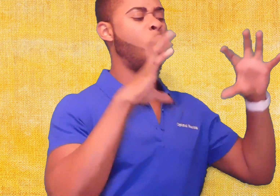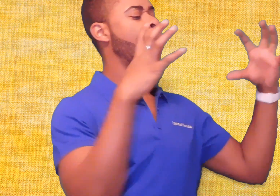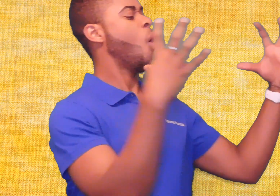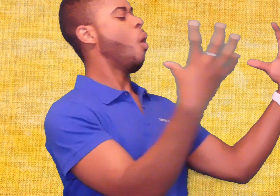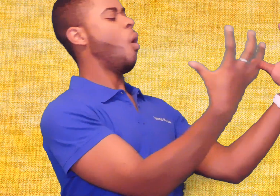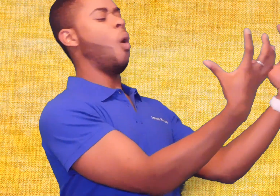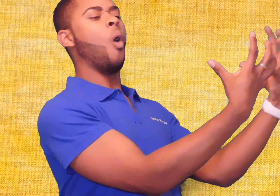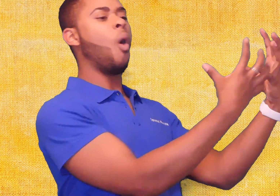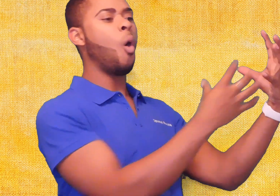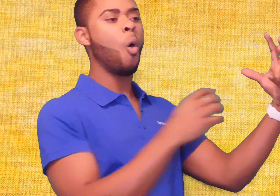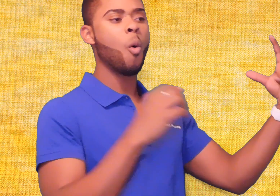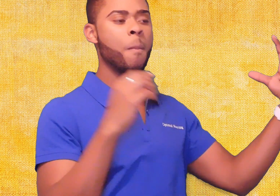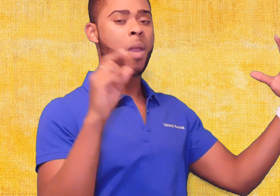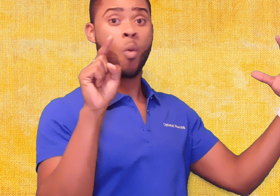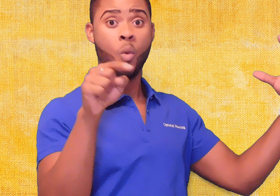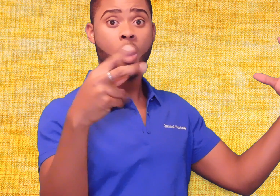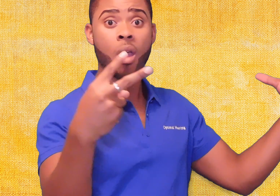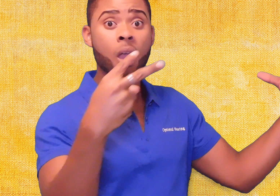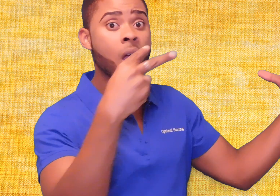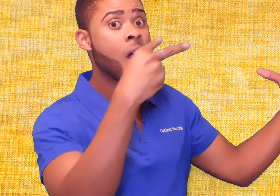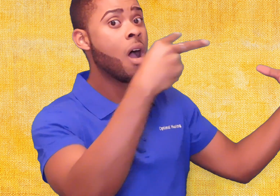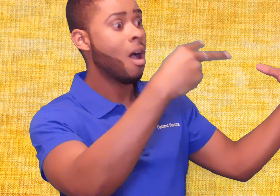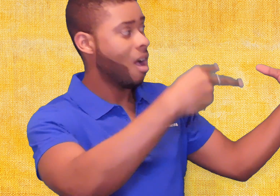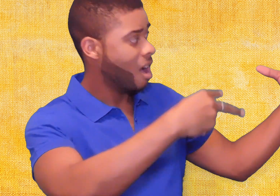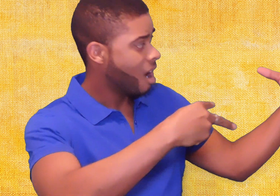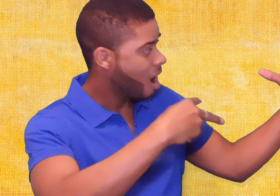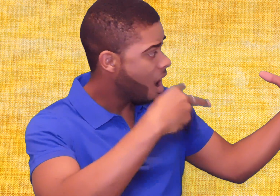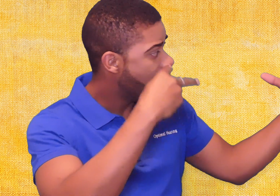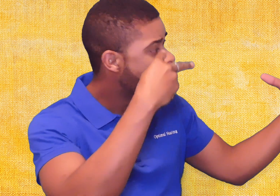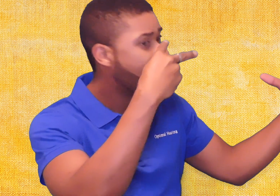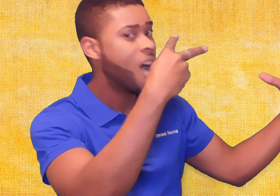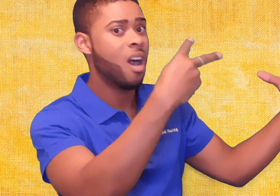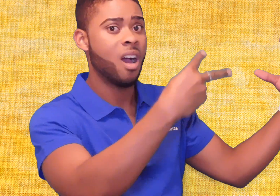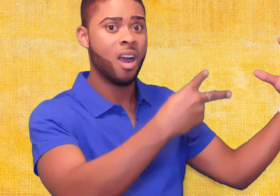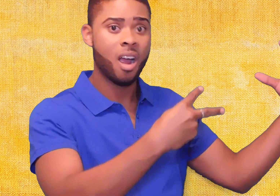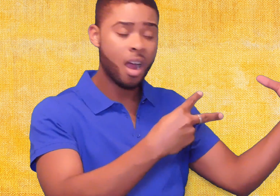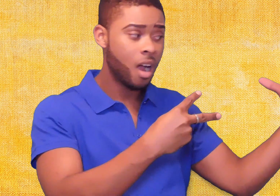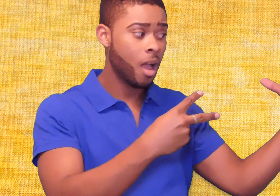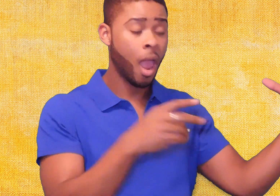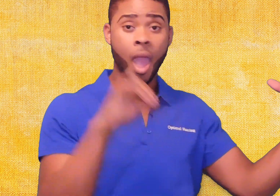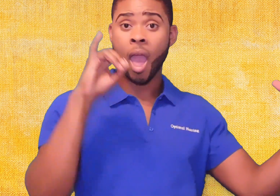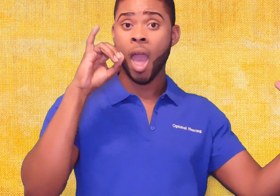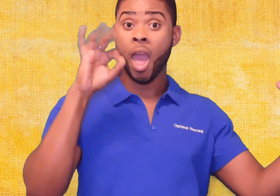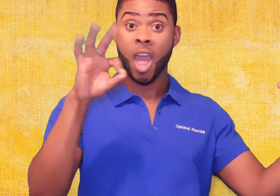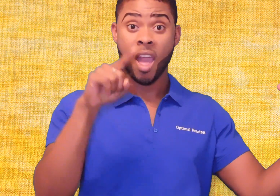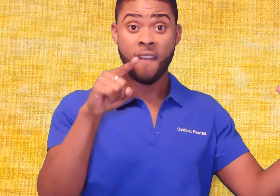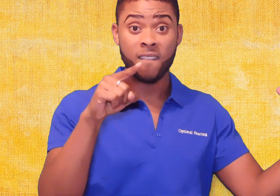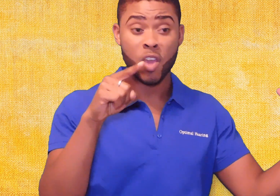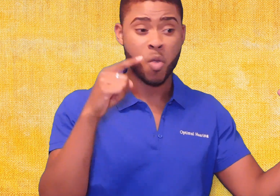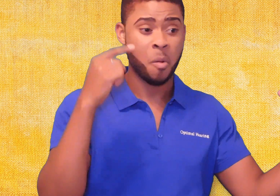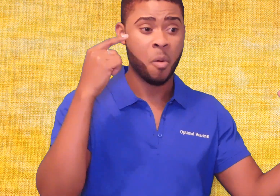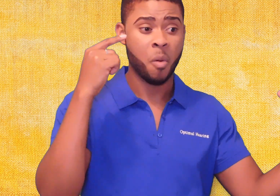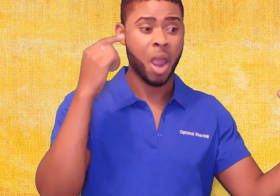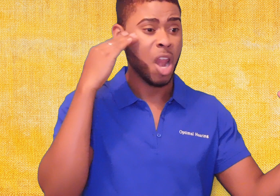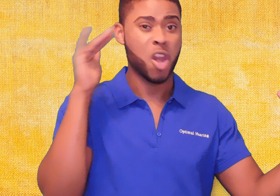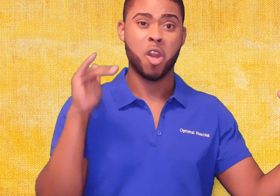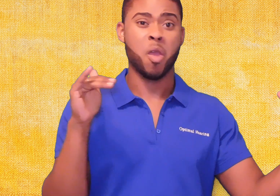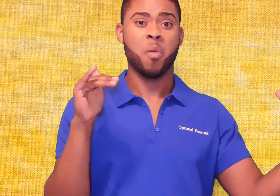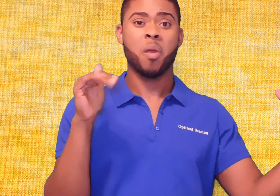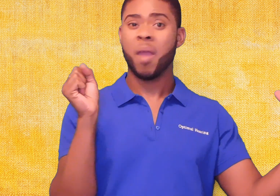this whole new captivating world you may otherwise not have